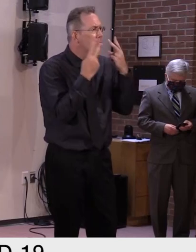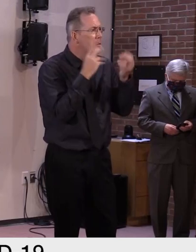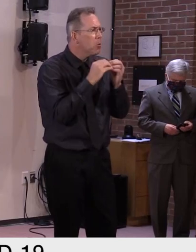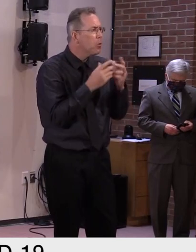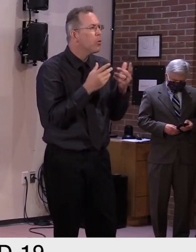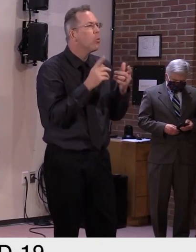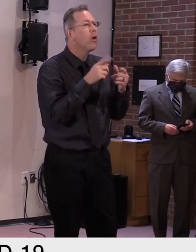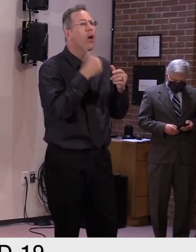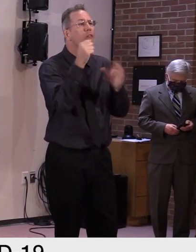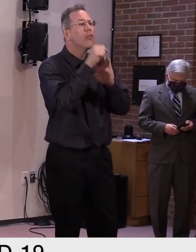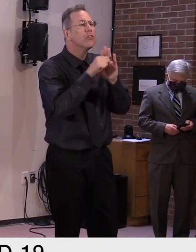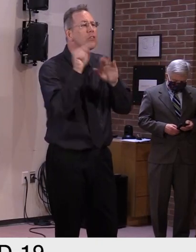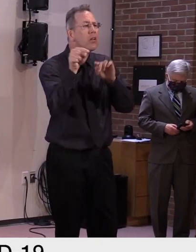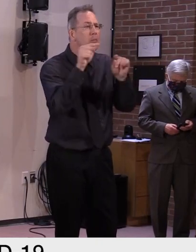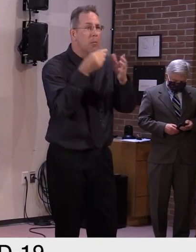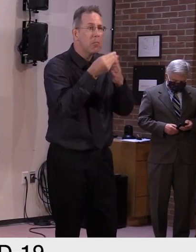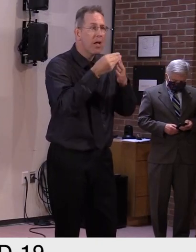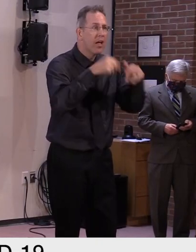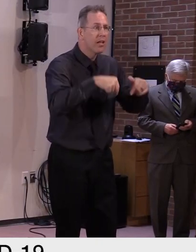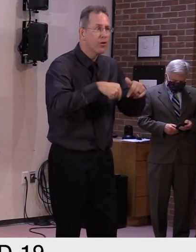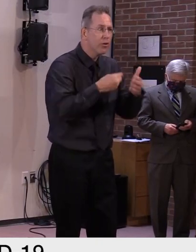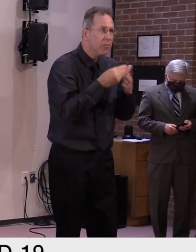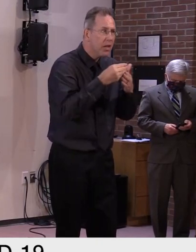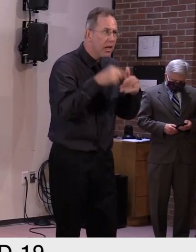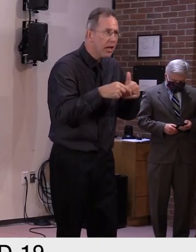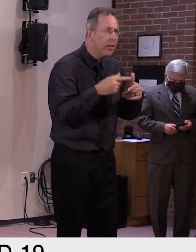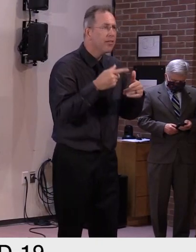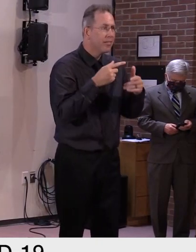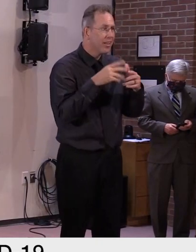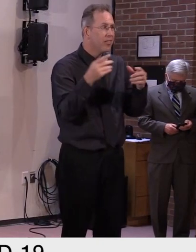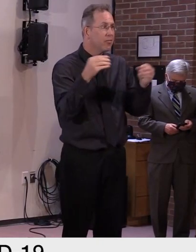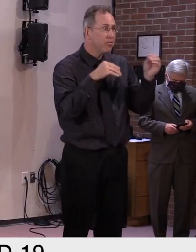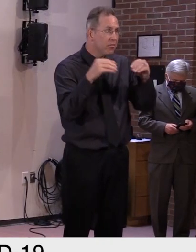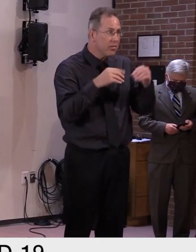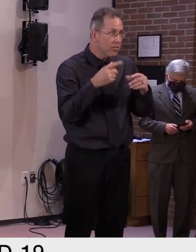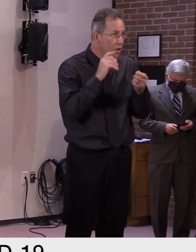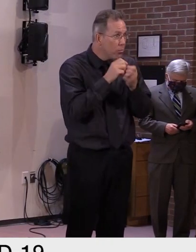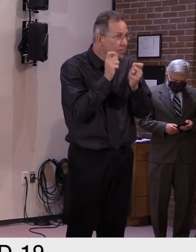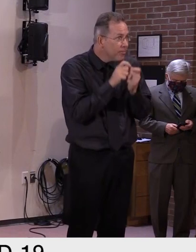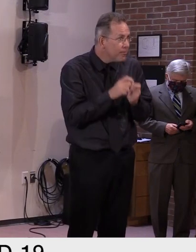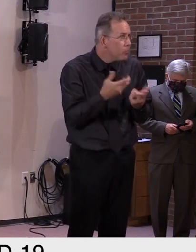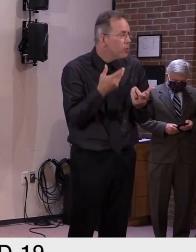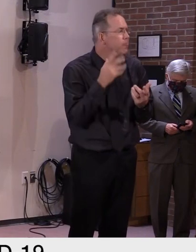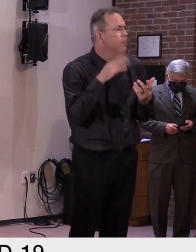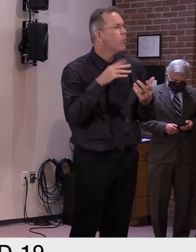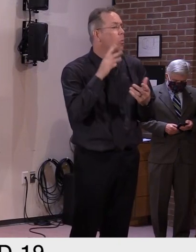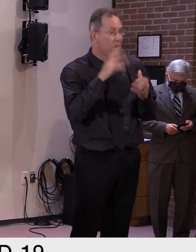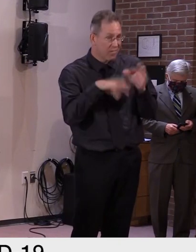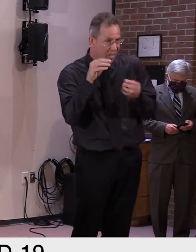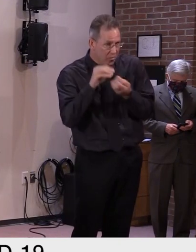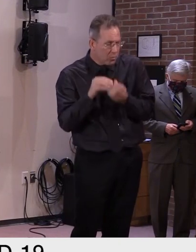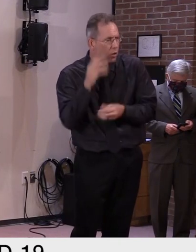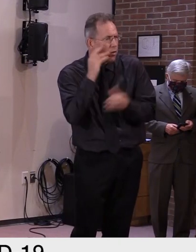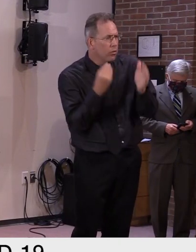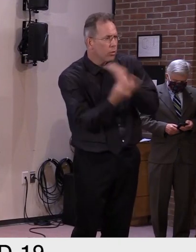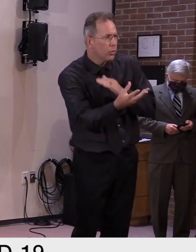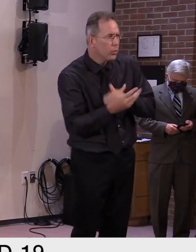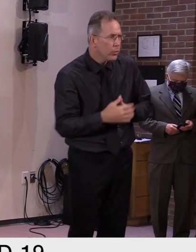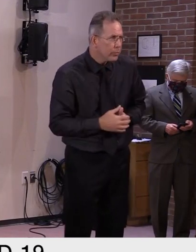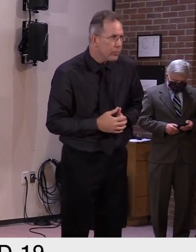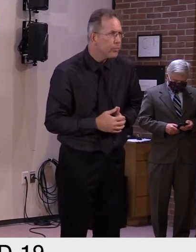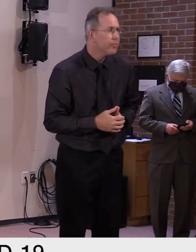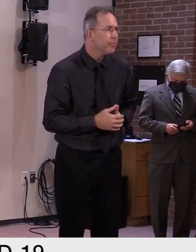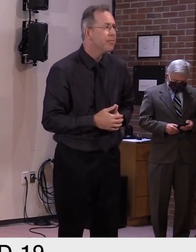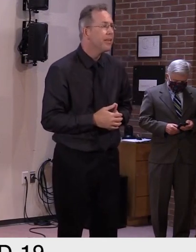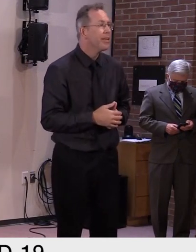available, we will make sure that you get that, Stuart, because it is, you know, that's maybe the silver lining of